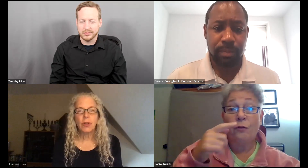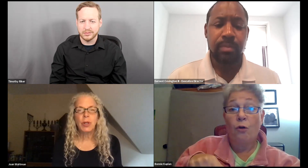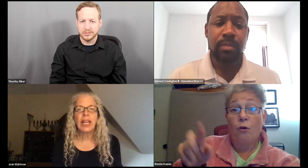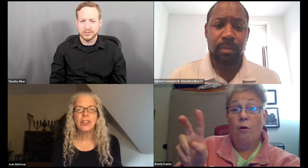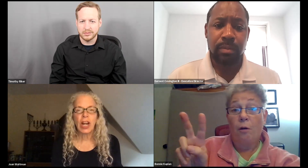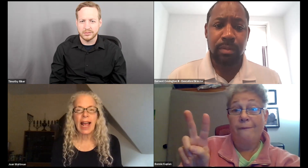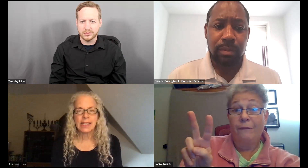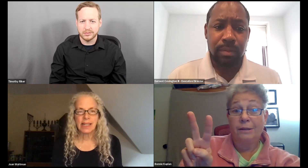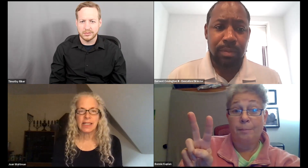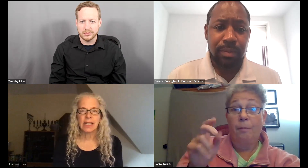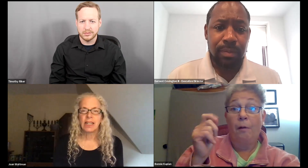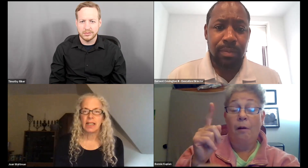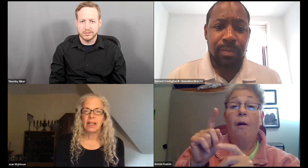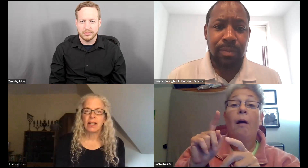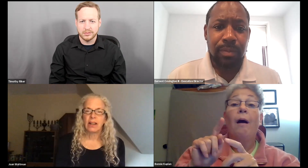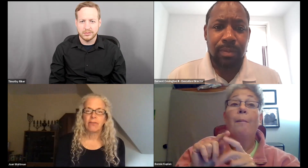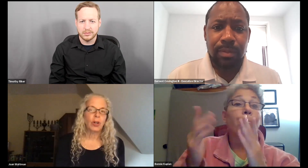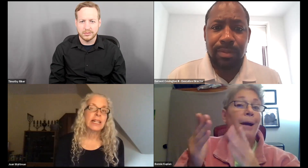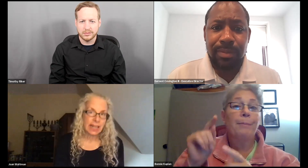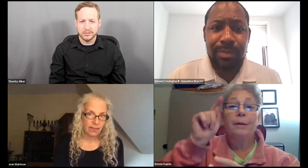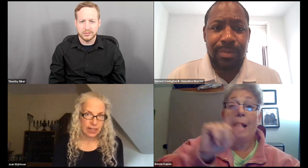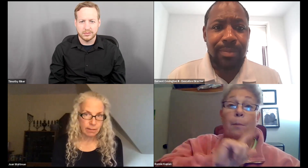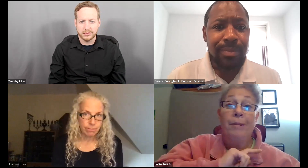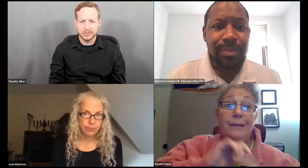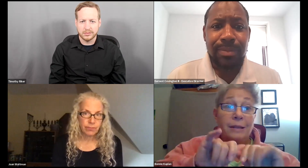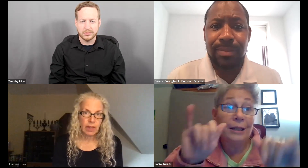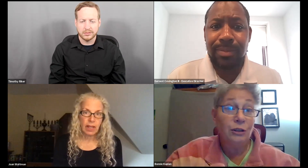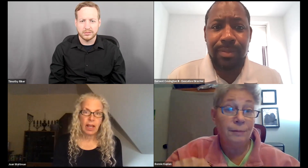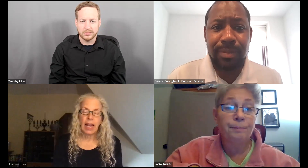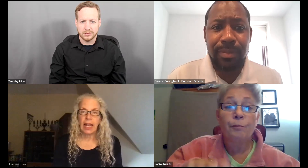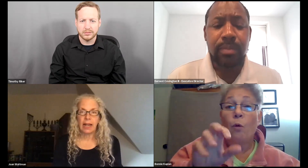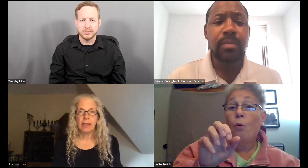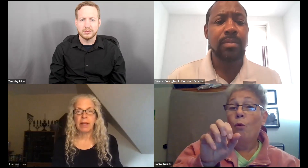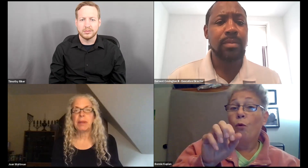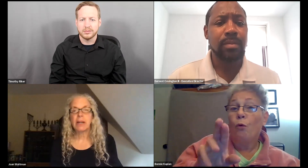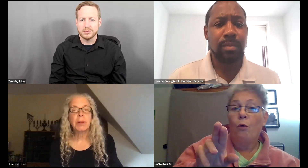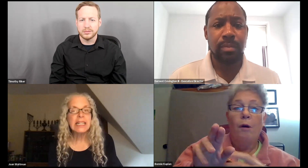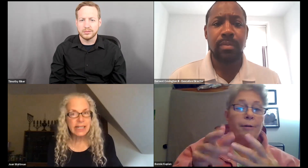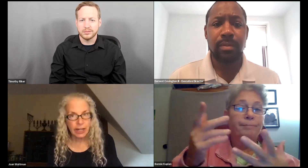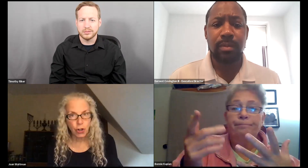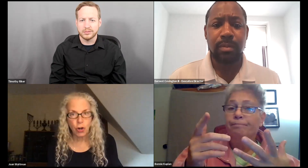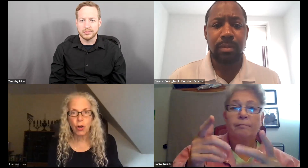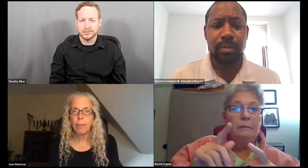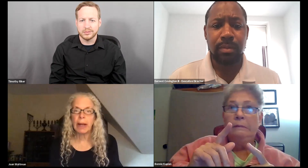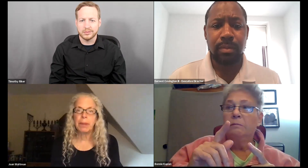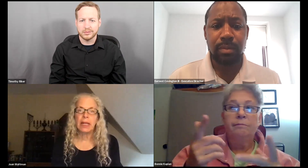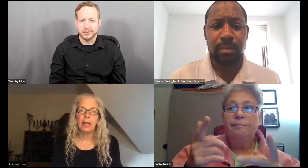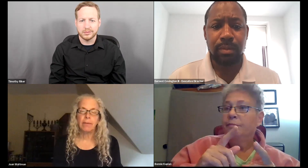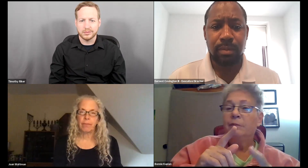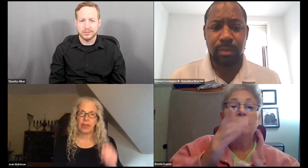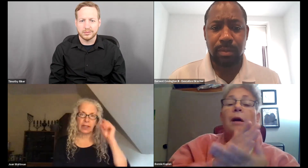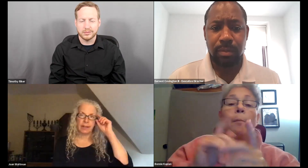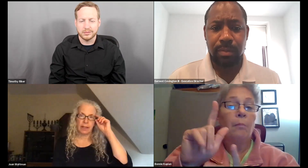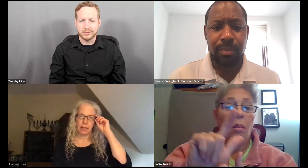have communication access for, let's say, a victim. And it may be at a police station, or it might